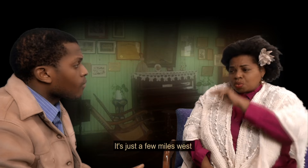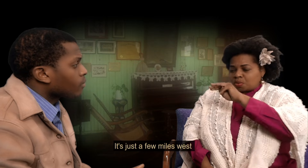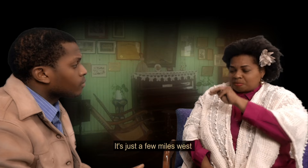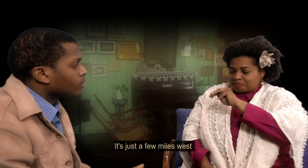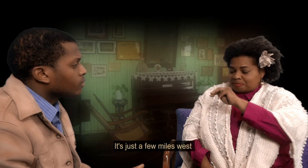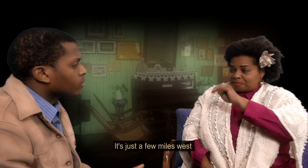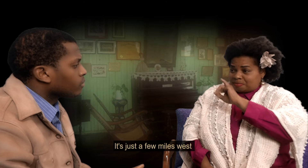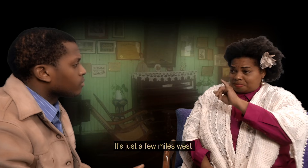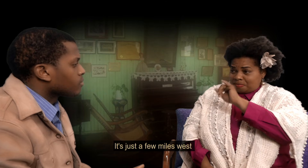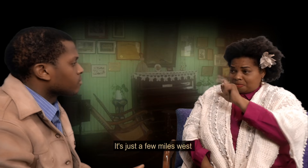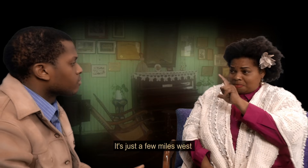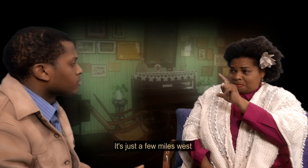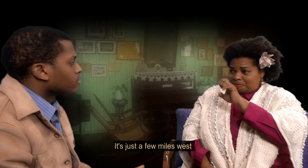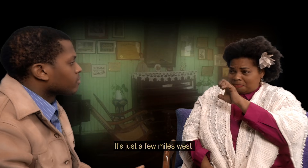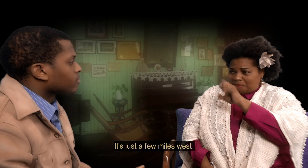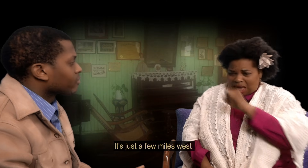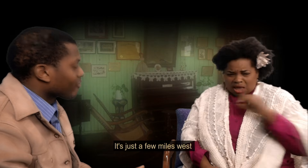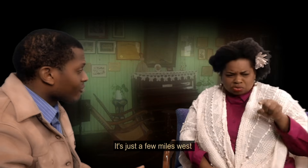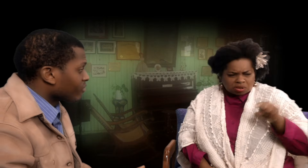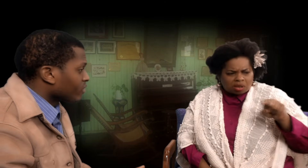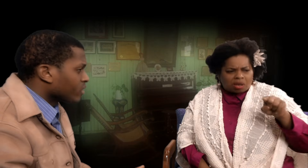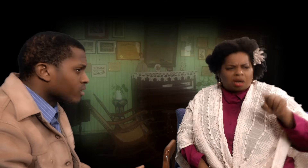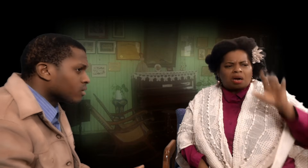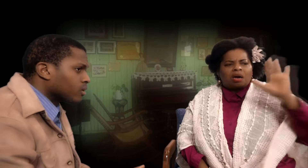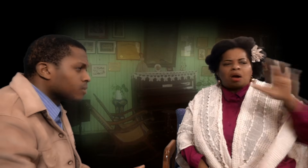It's just a few miles west.